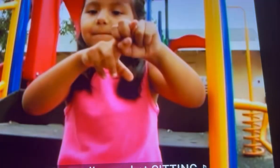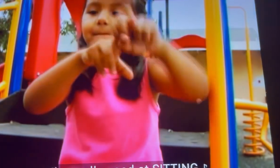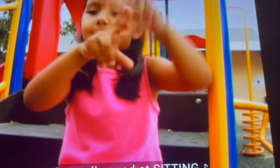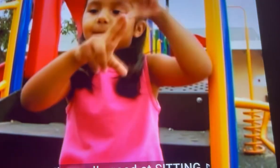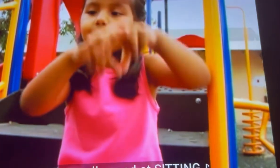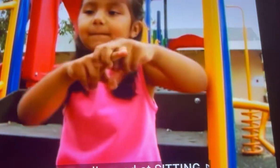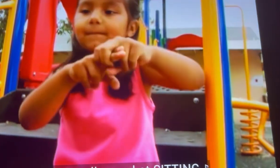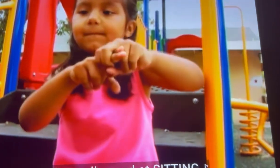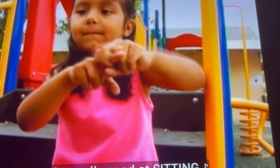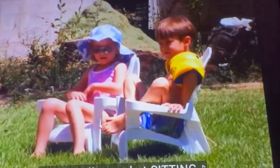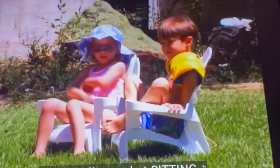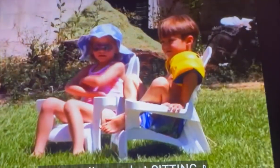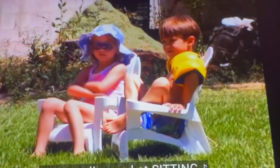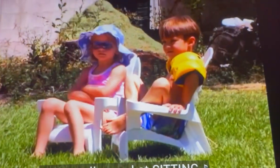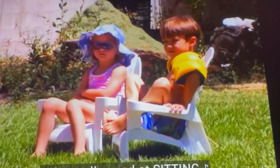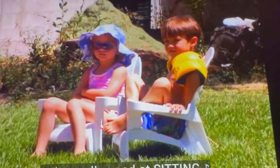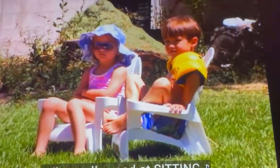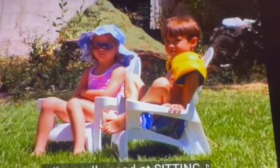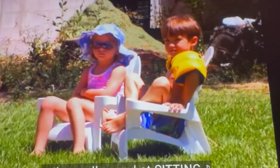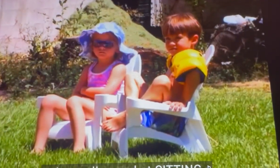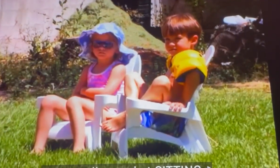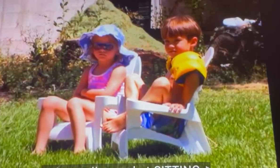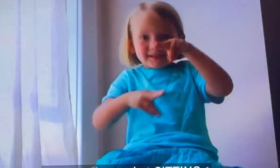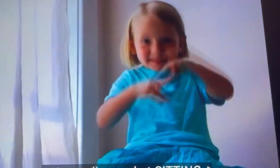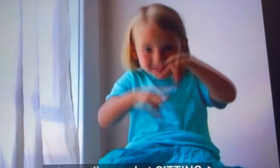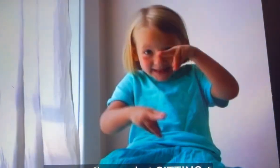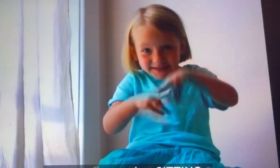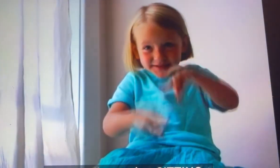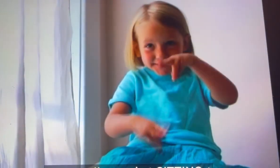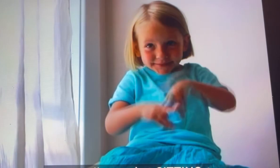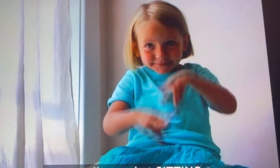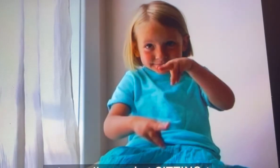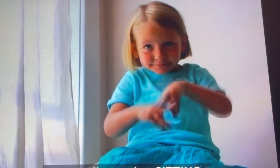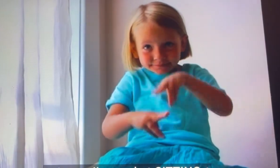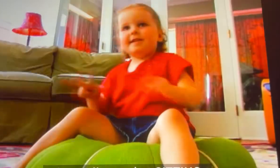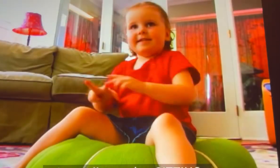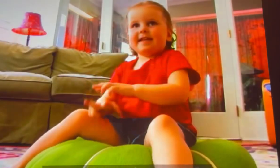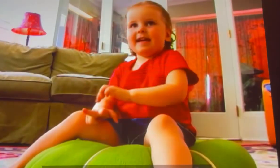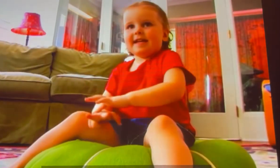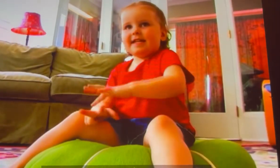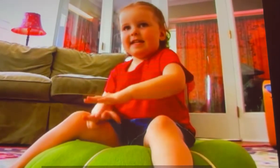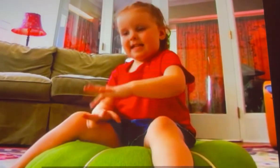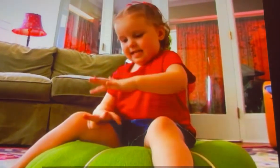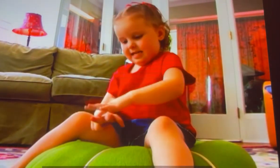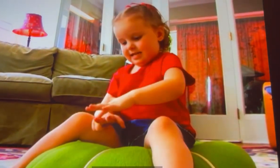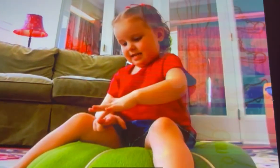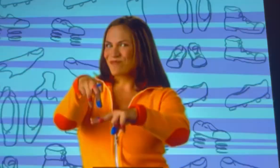I'm really good at sitting, I can sit.